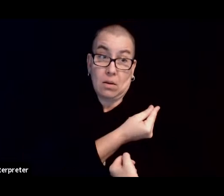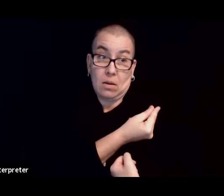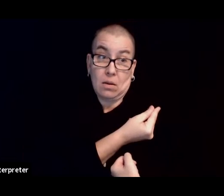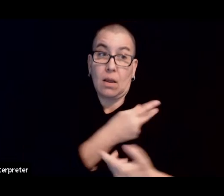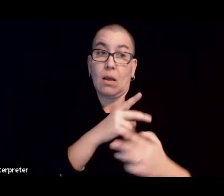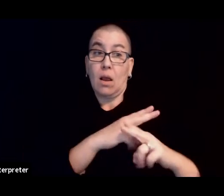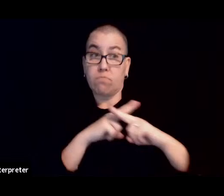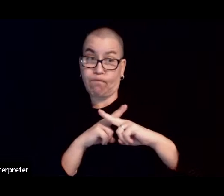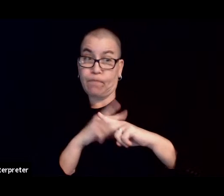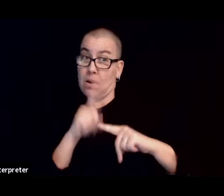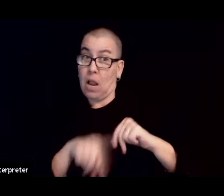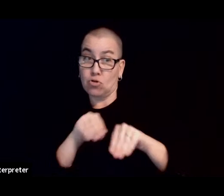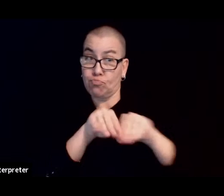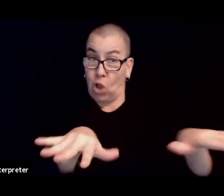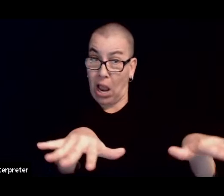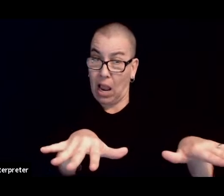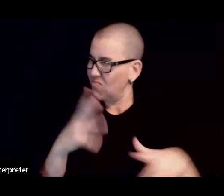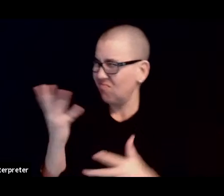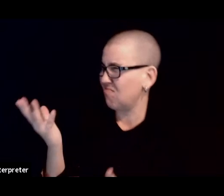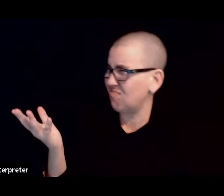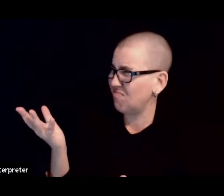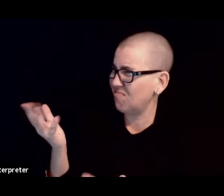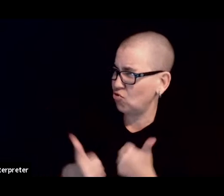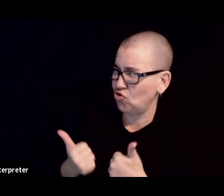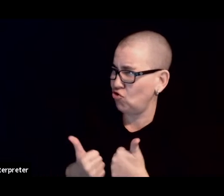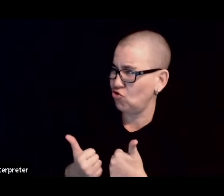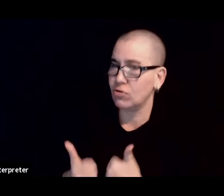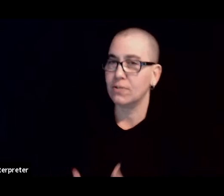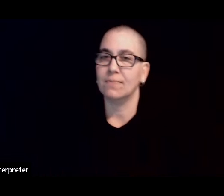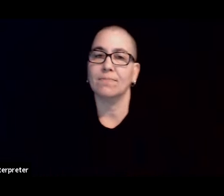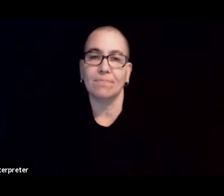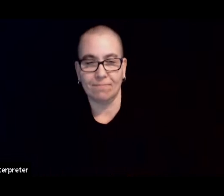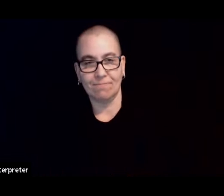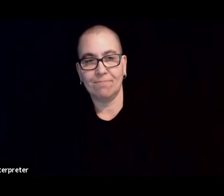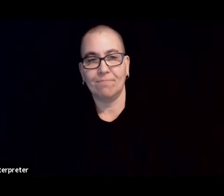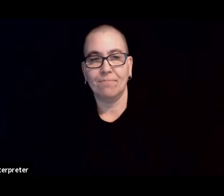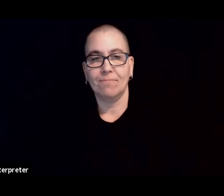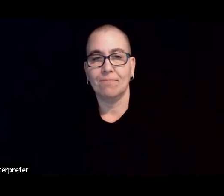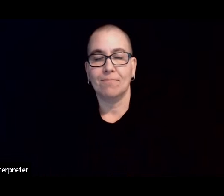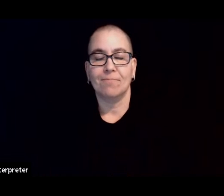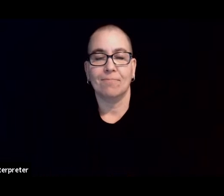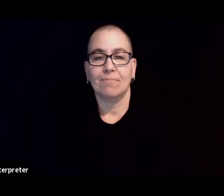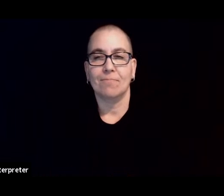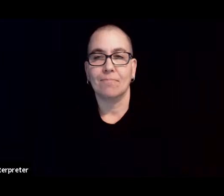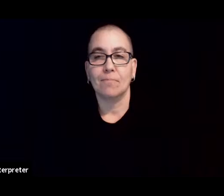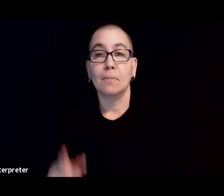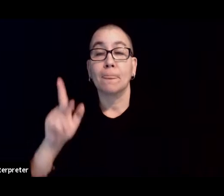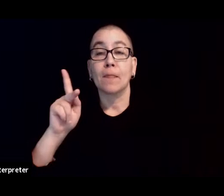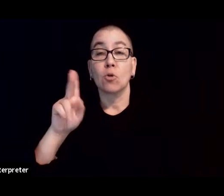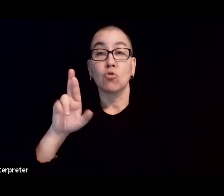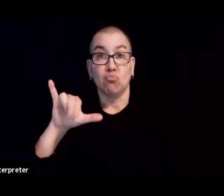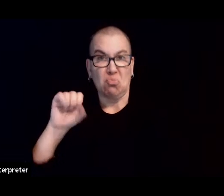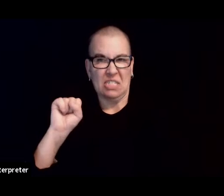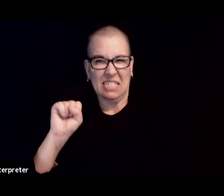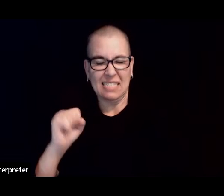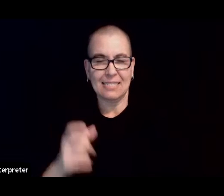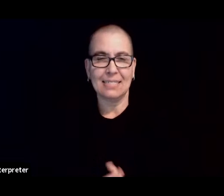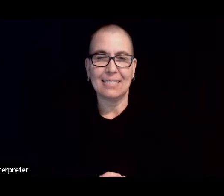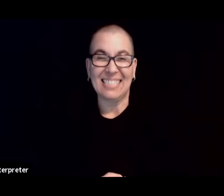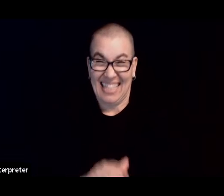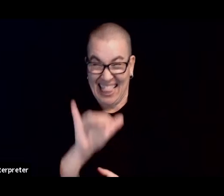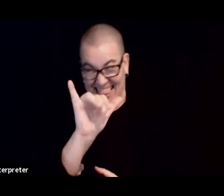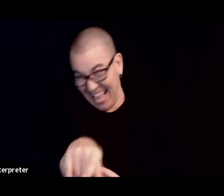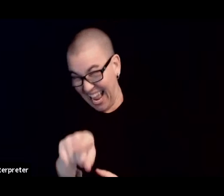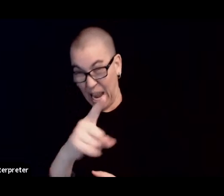Chris, would you take that? Yeah, so that's, it's a little bit of a complicated answer. Certainly, if